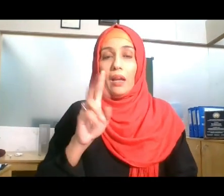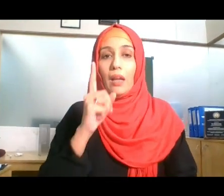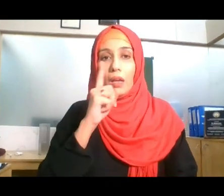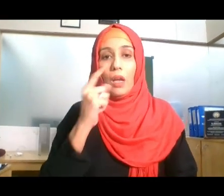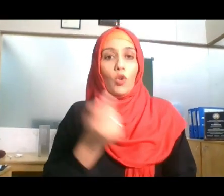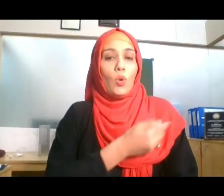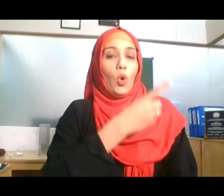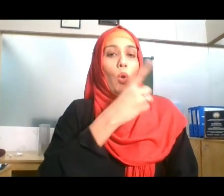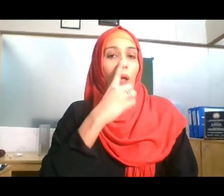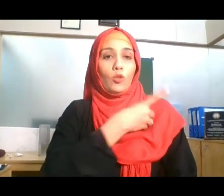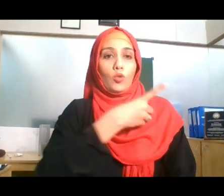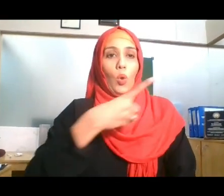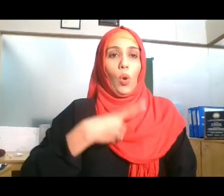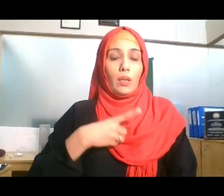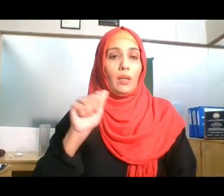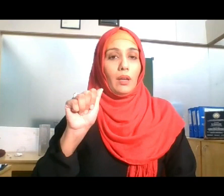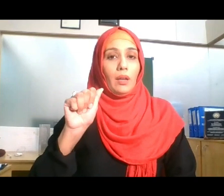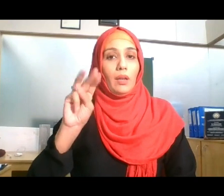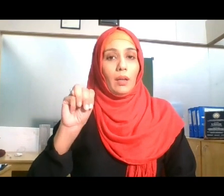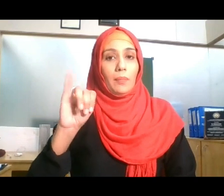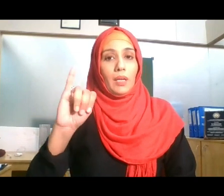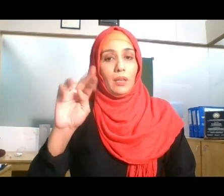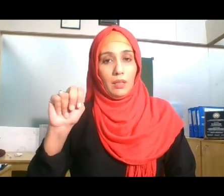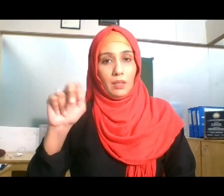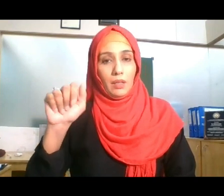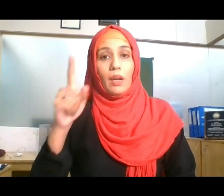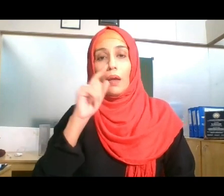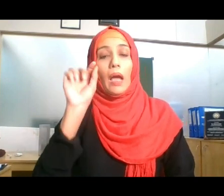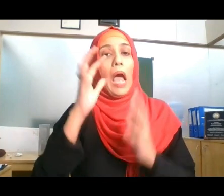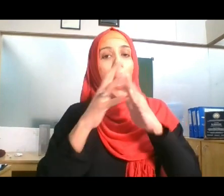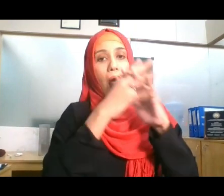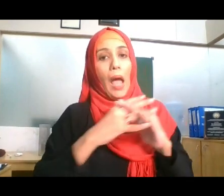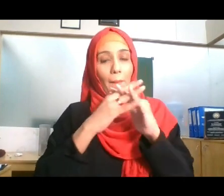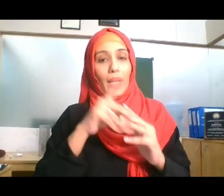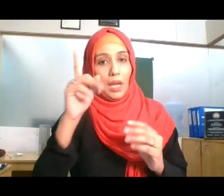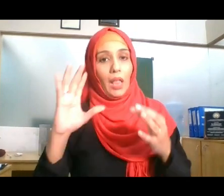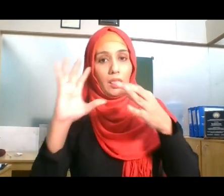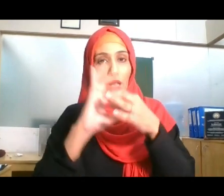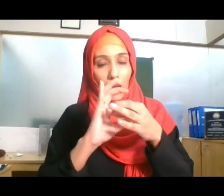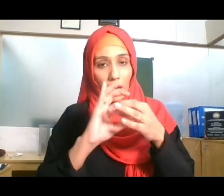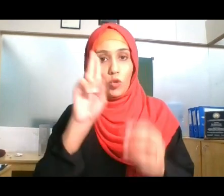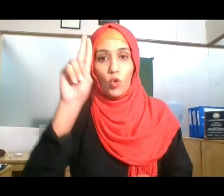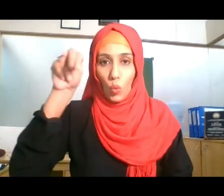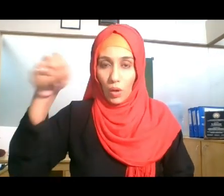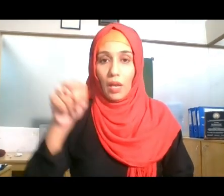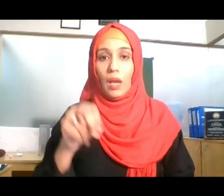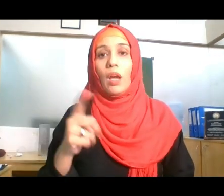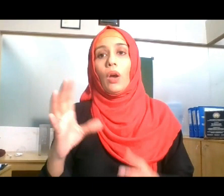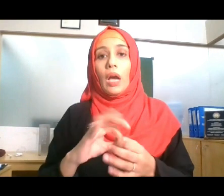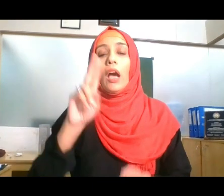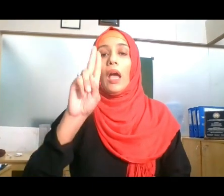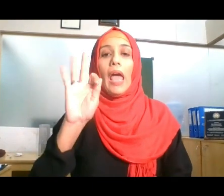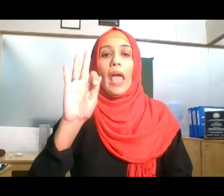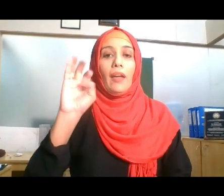She is the United Nations representative on ECOSOC for FESF,